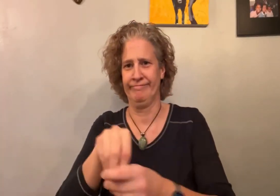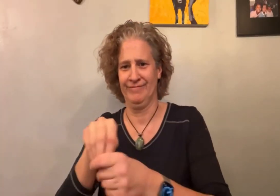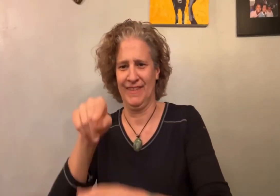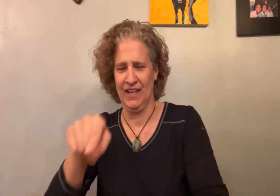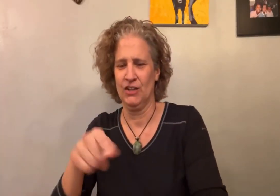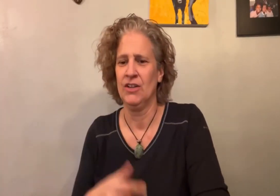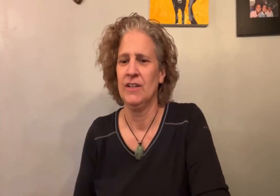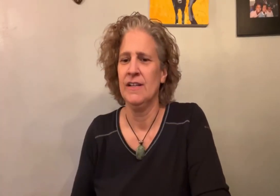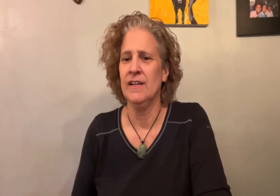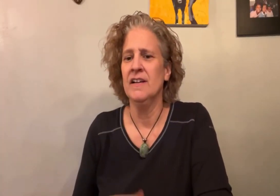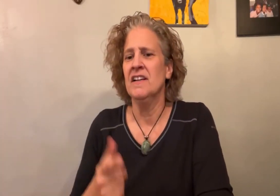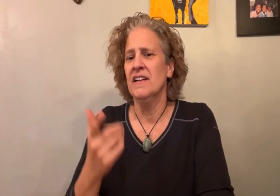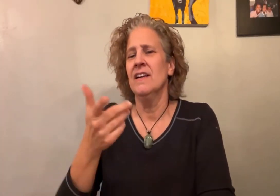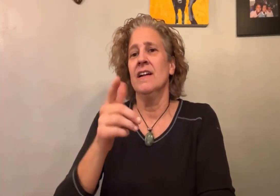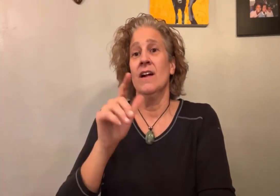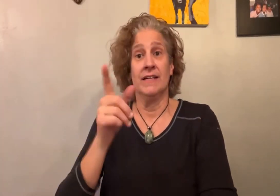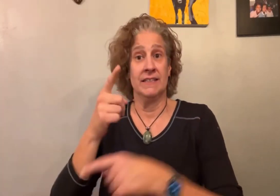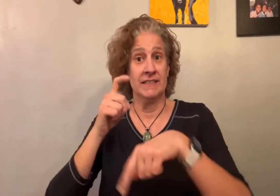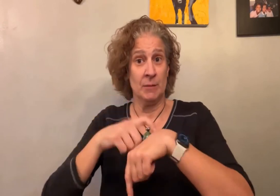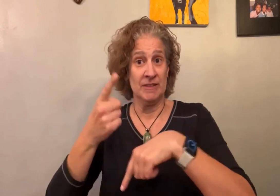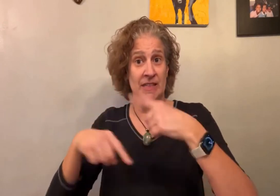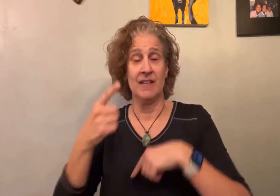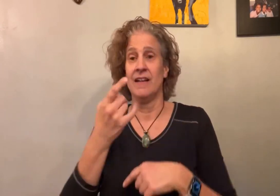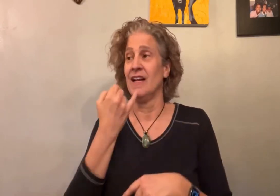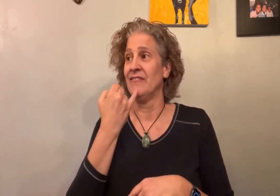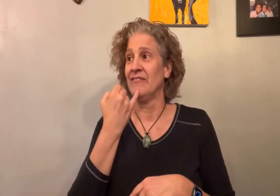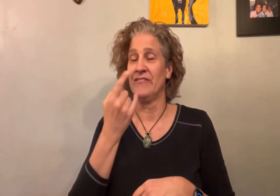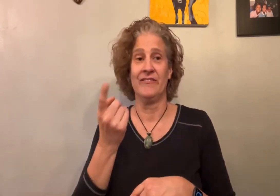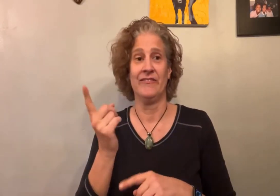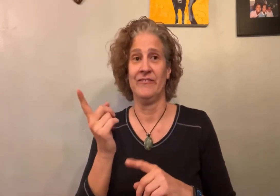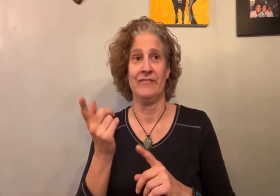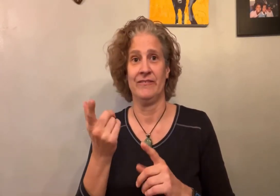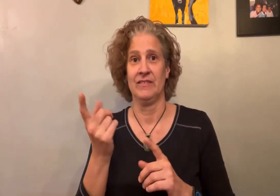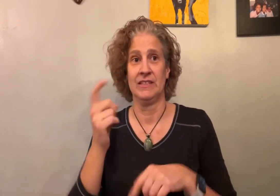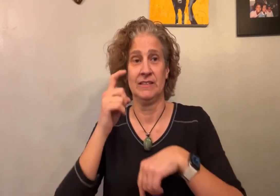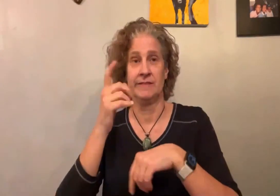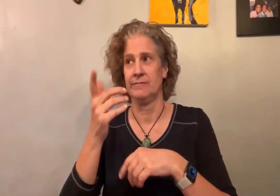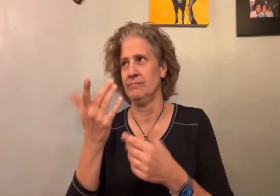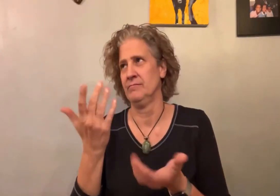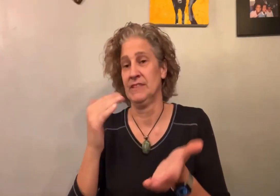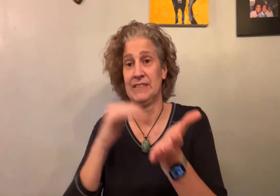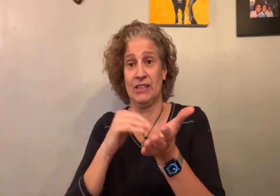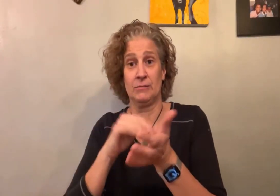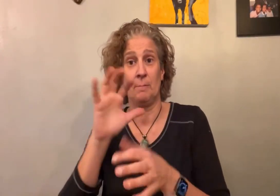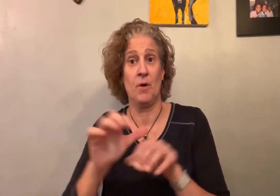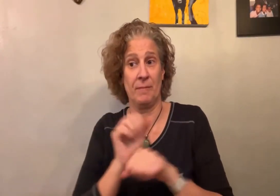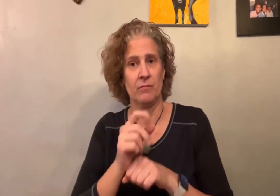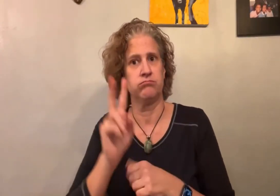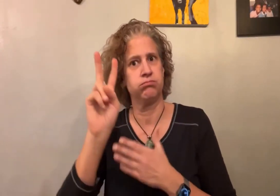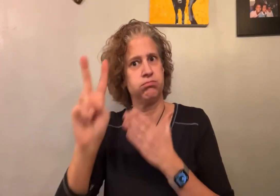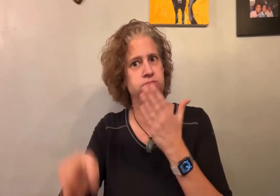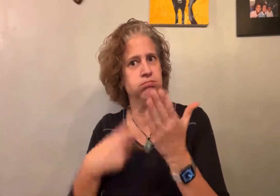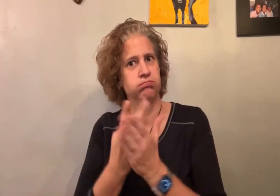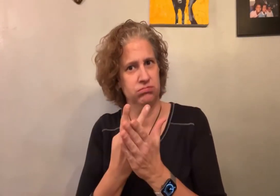concept of making a doctor's appointment. So the context and the content from weeks 1 and 2, we're going to apply to week 3 in a very